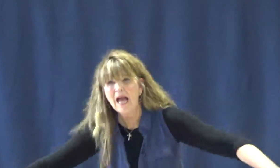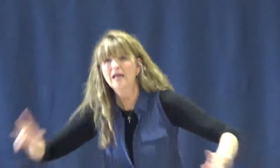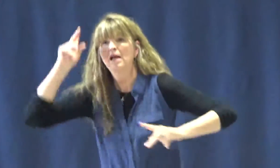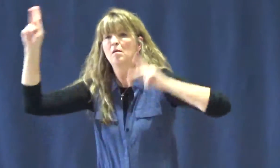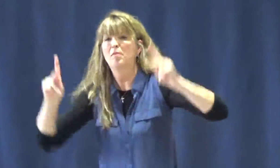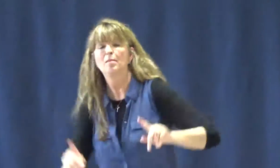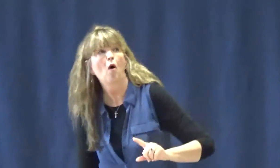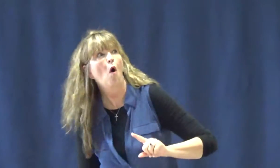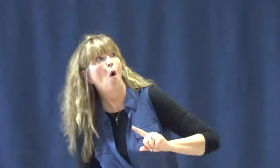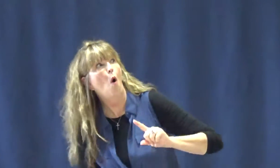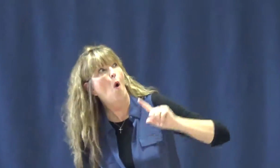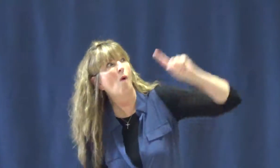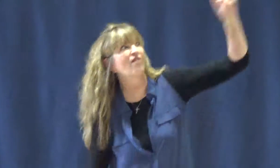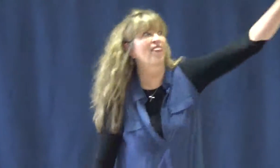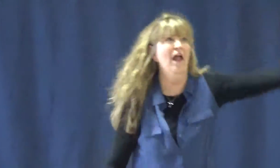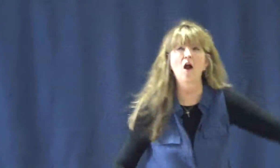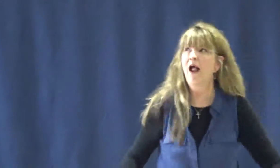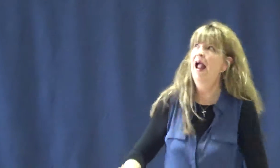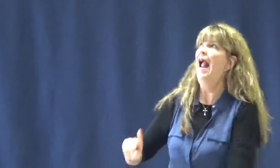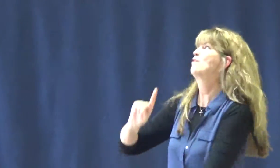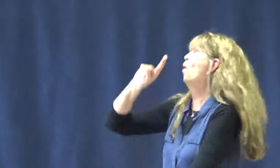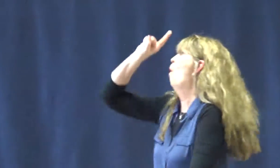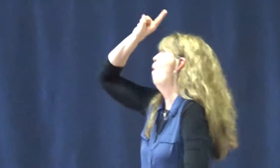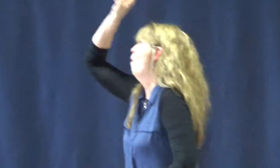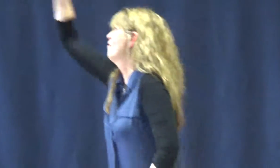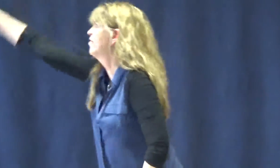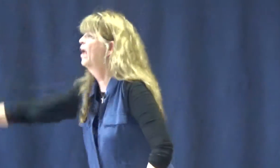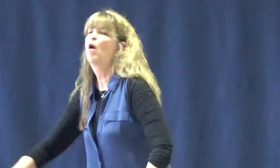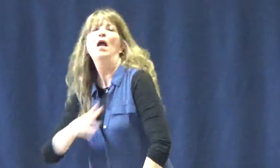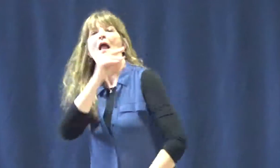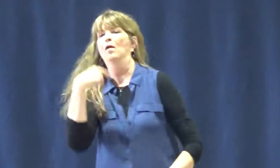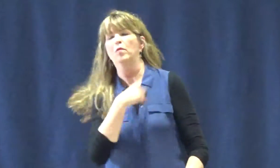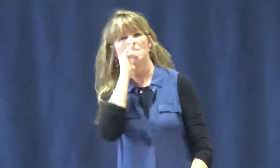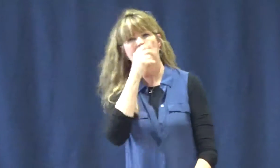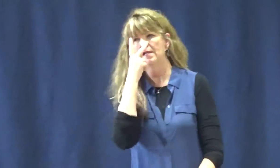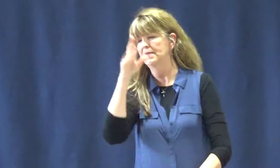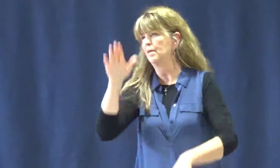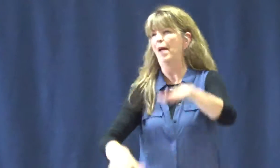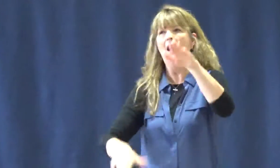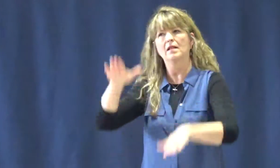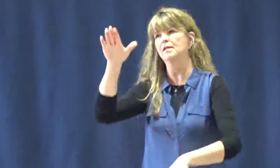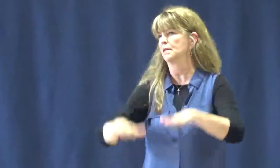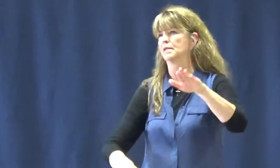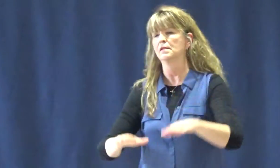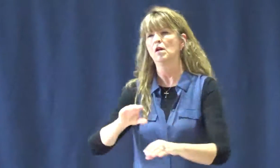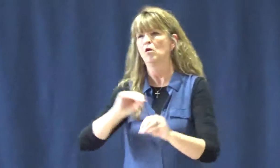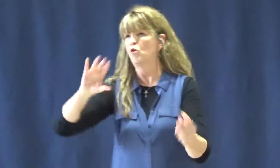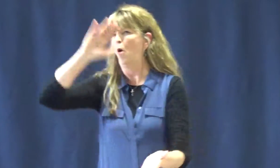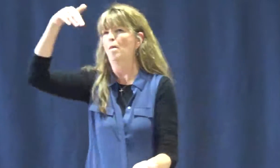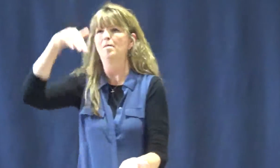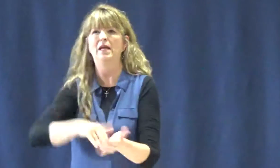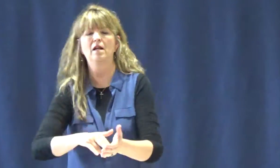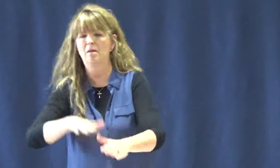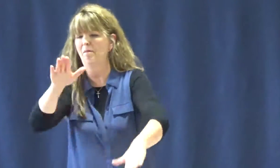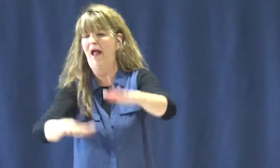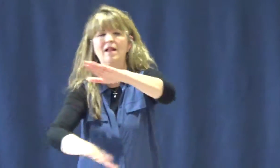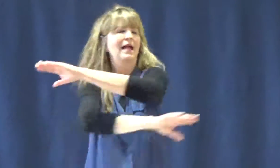cause division and it will divide people to separate sides, and we will never see a balance. There will be